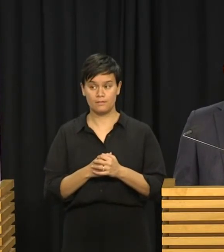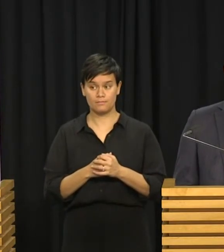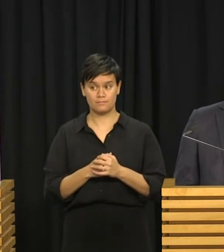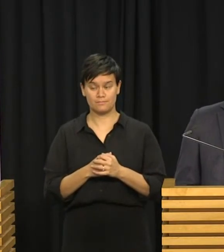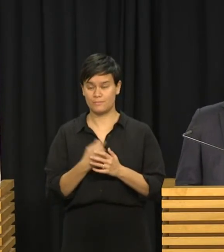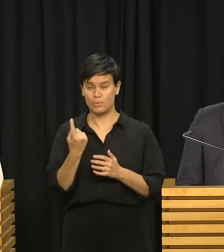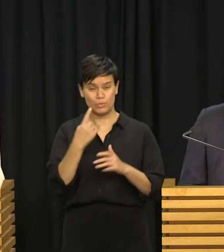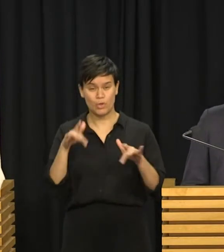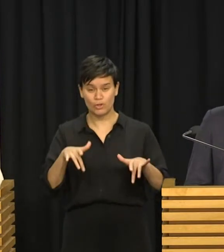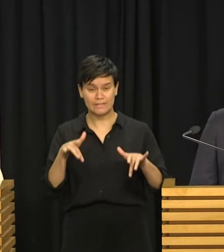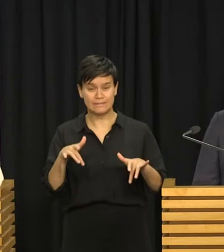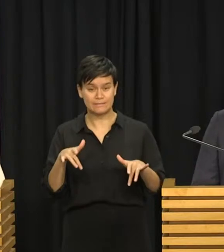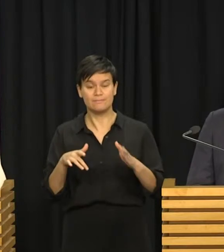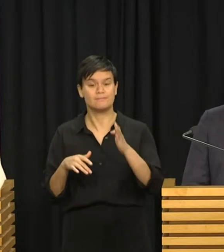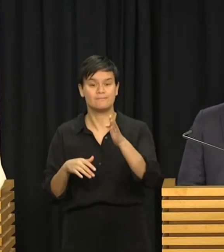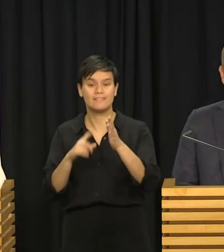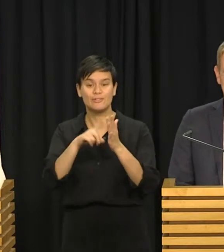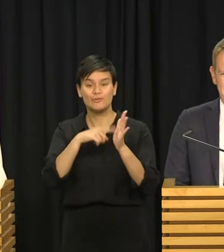Sorry, Gina.